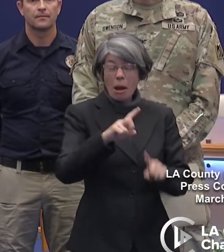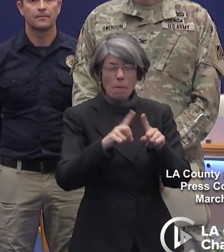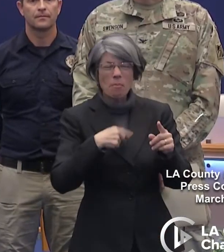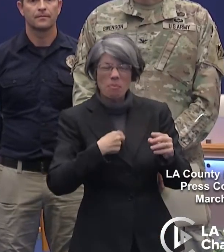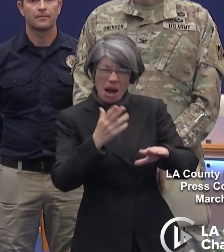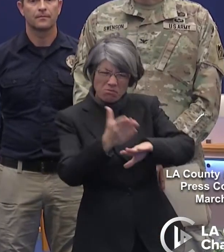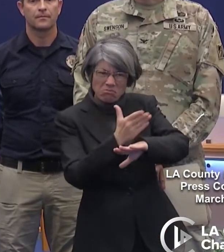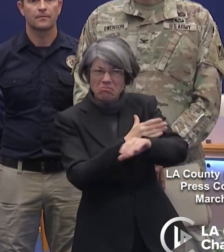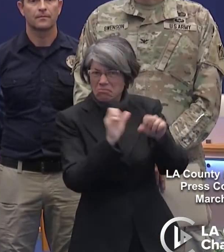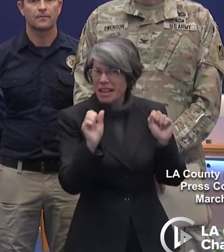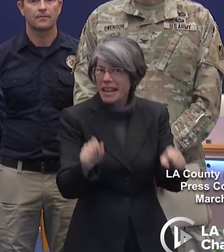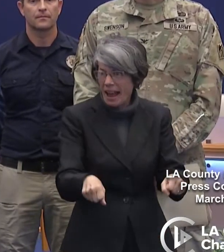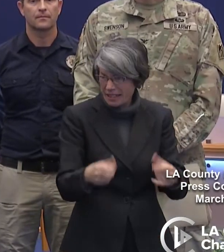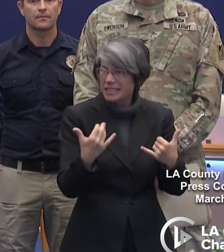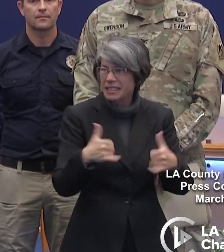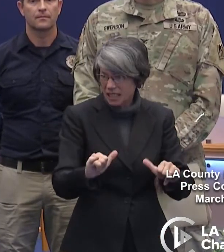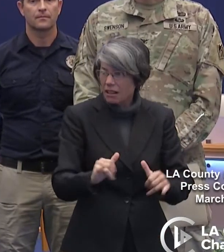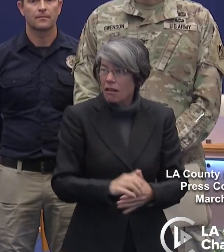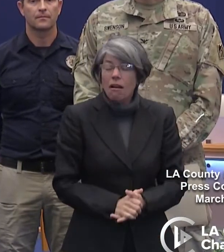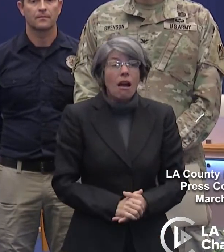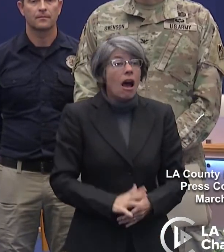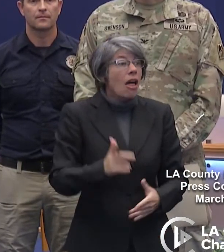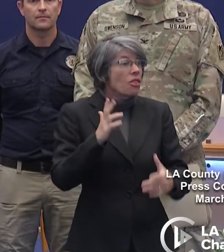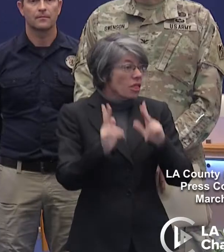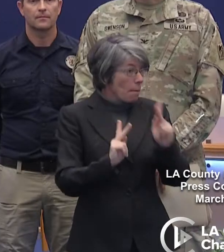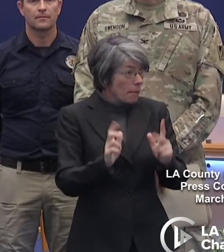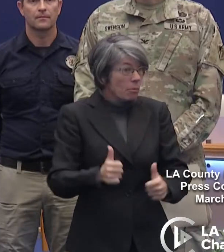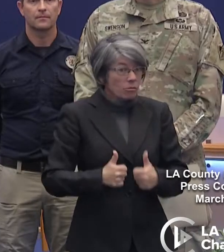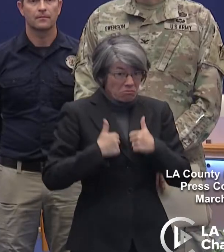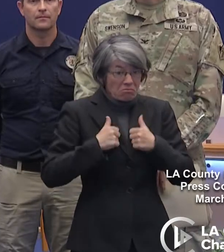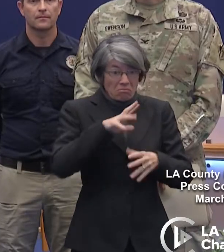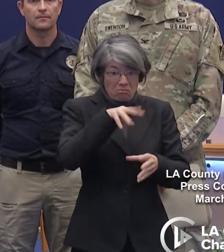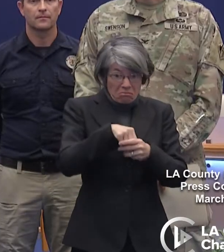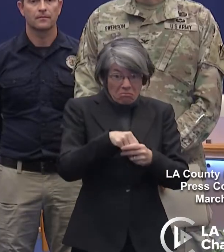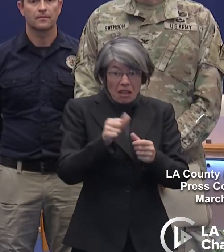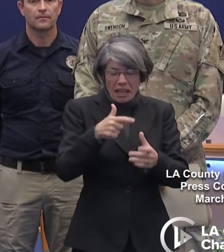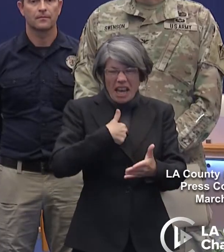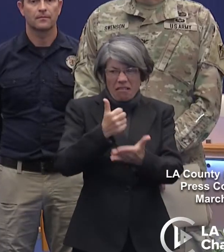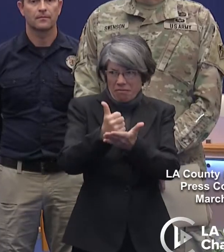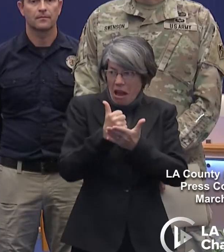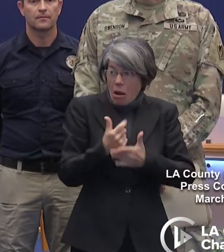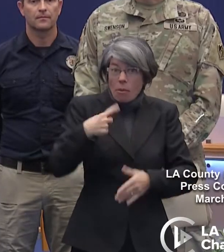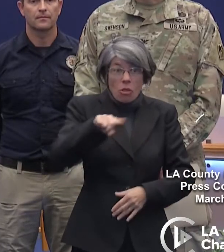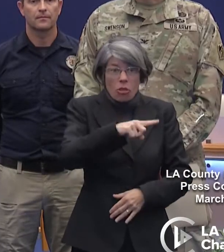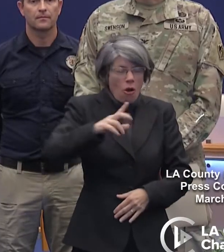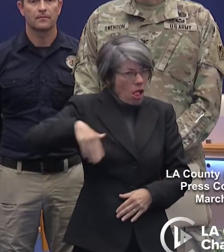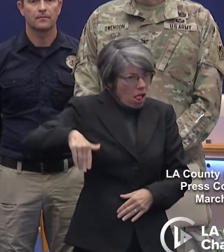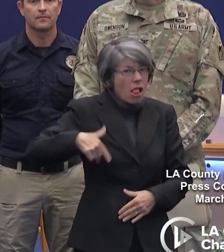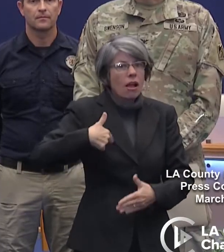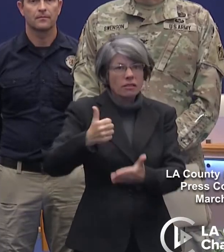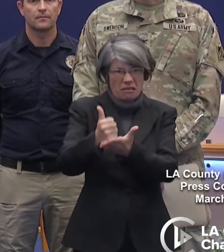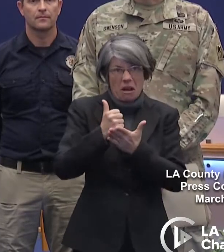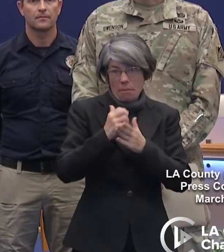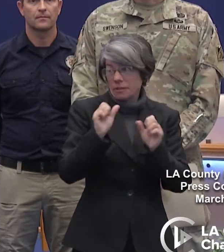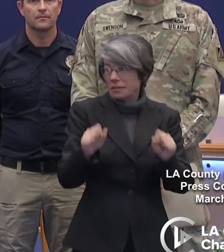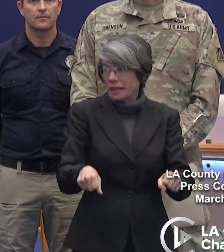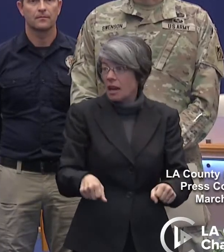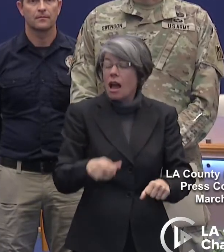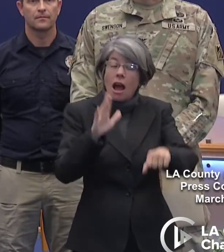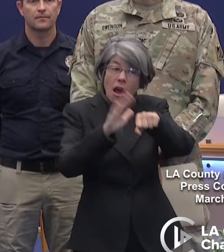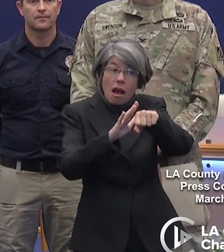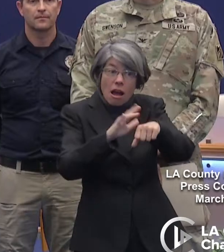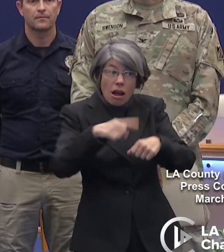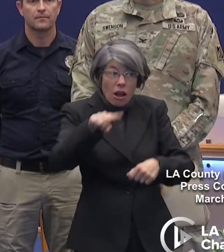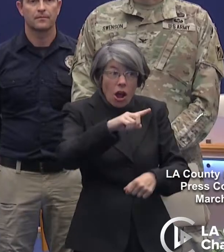we can do. In fact, the residents that have opted into this program can help us with this, and those that haven't can help us. I want to remind everybody